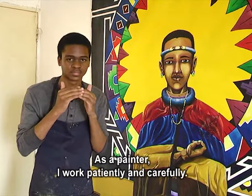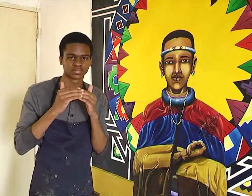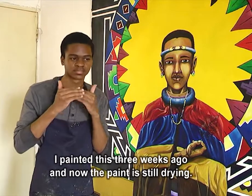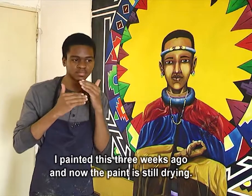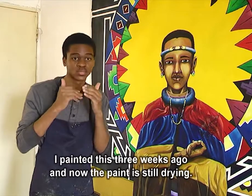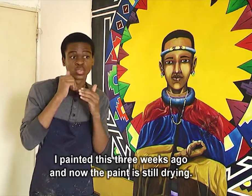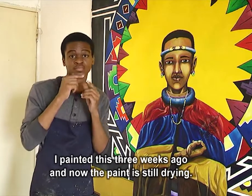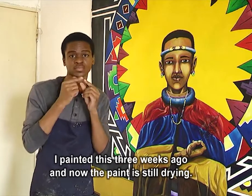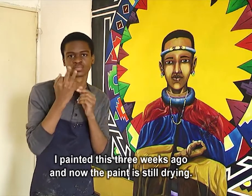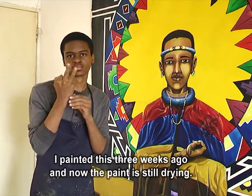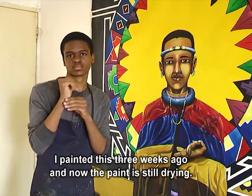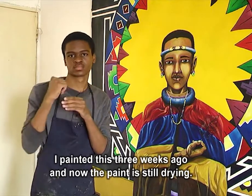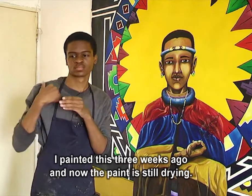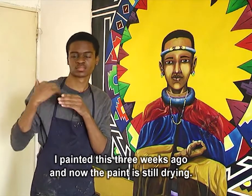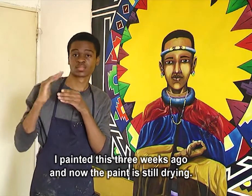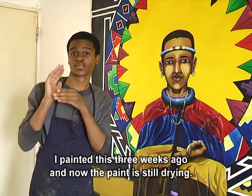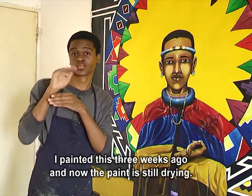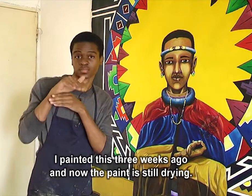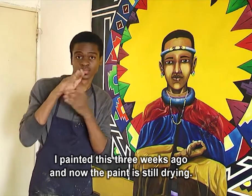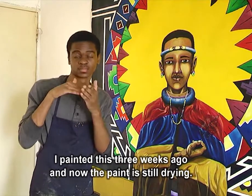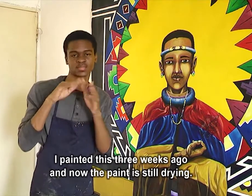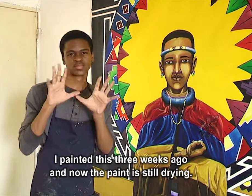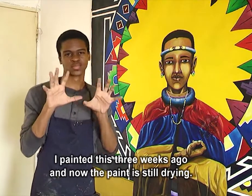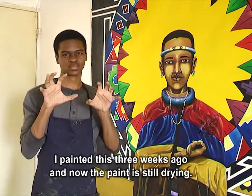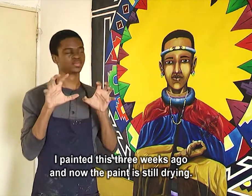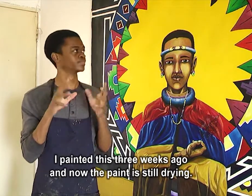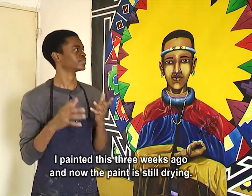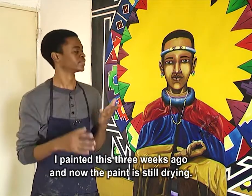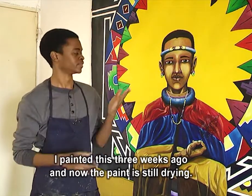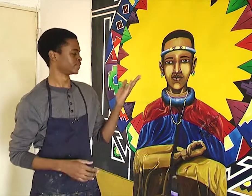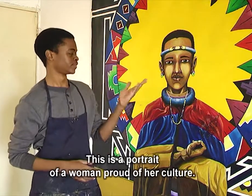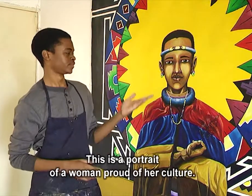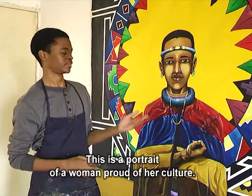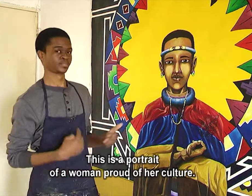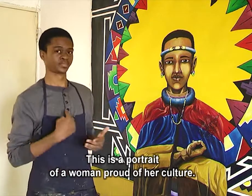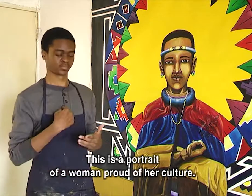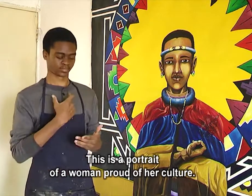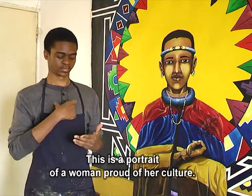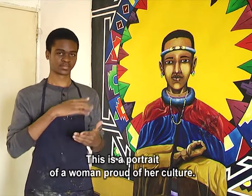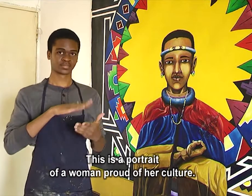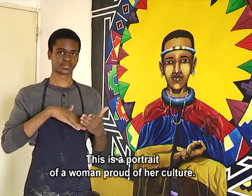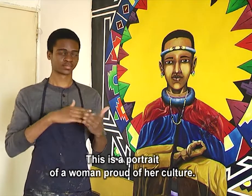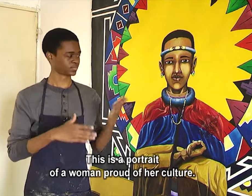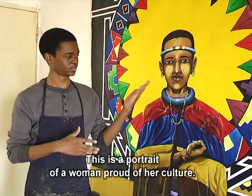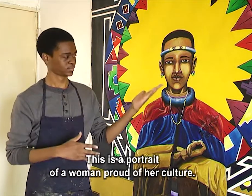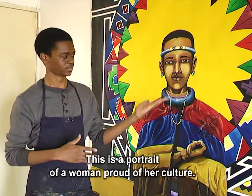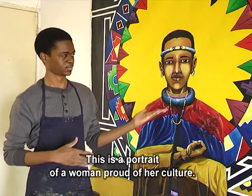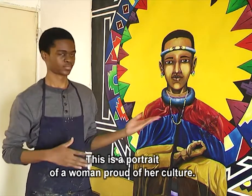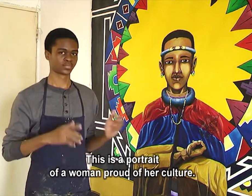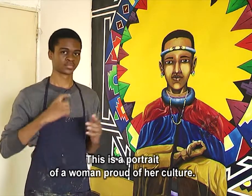I painted this three weeks ago and now the paint is still dry. This is a portrait of a woman proud of her culture.